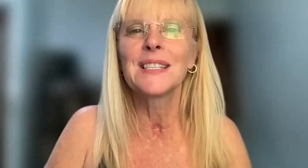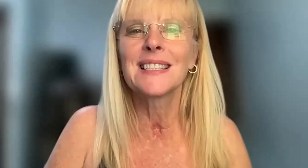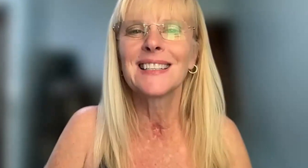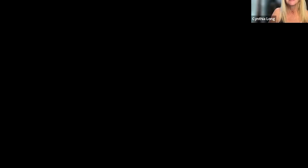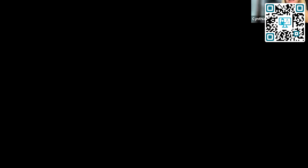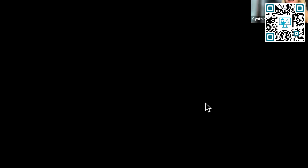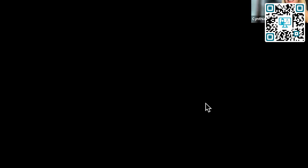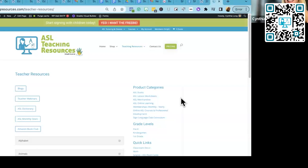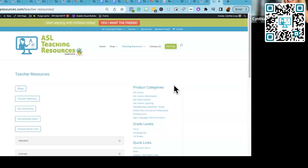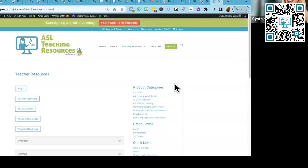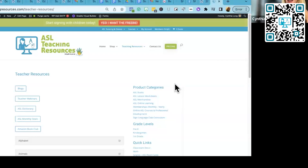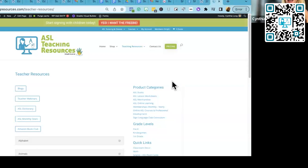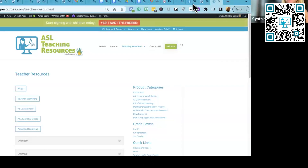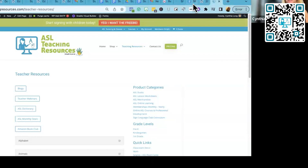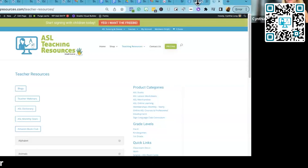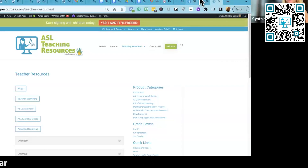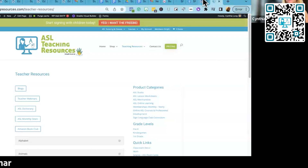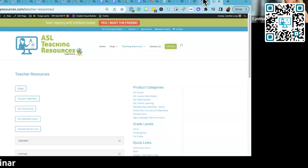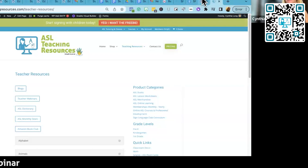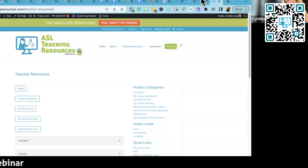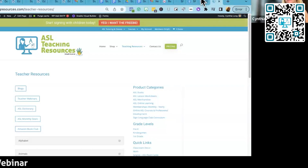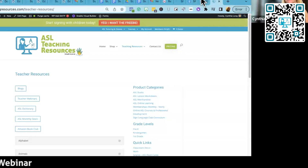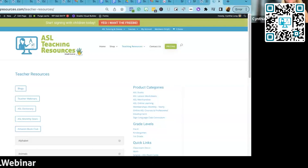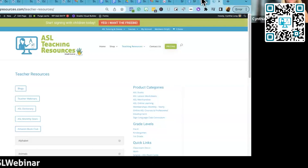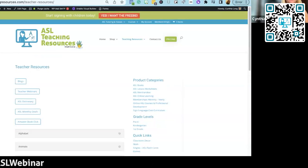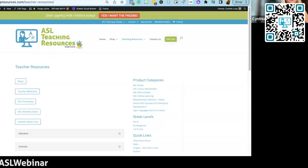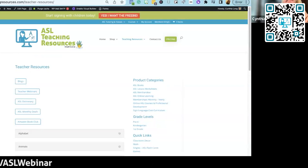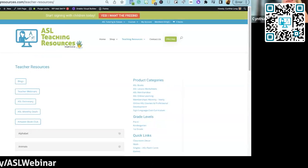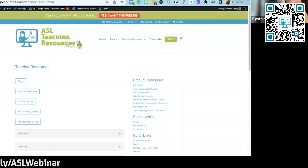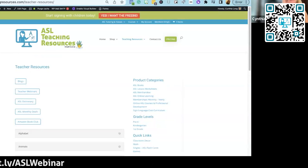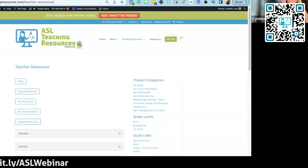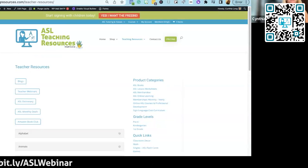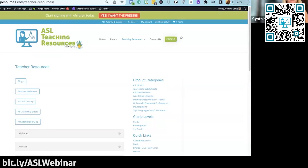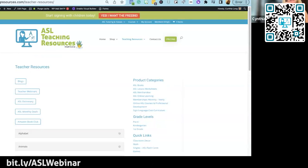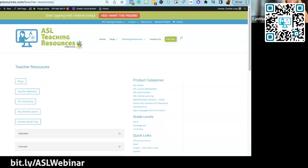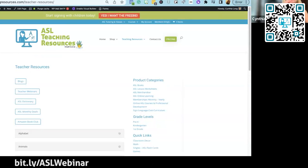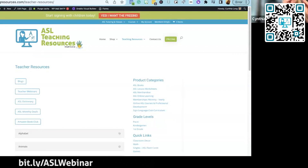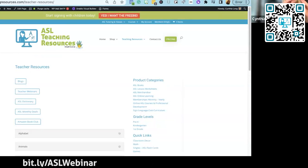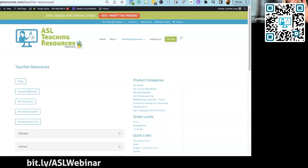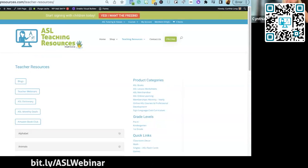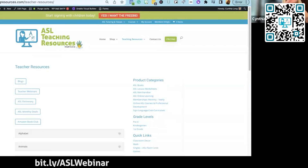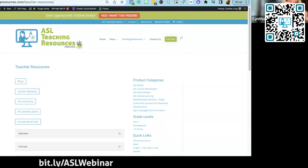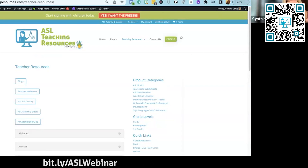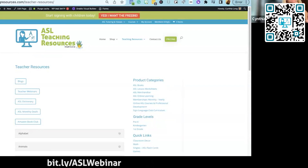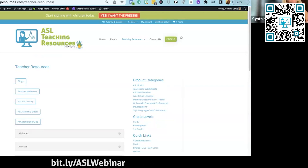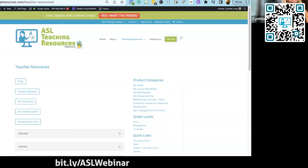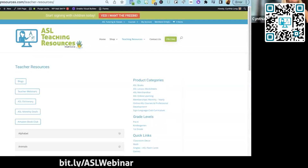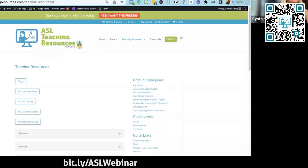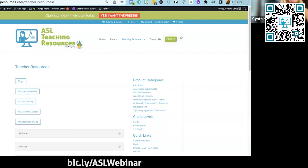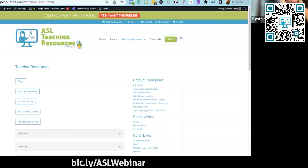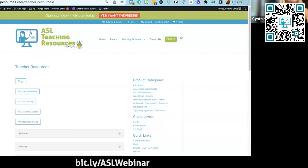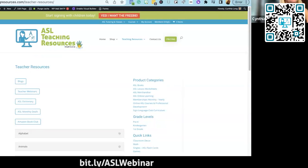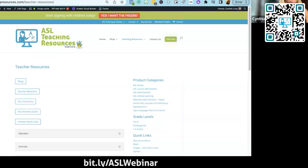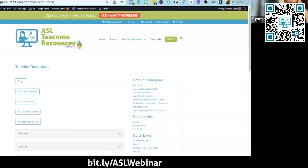kiddos. Okay, here we go. So when you're on the website ASLTeachingResources.com, you